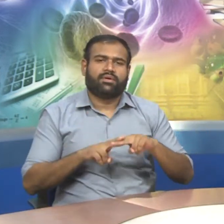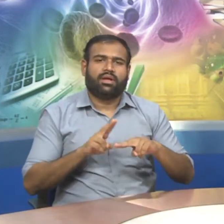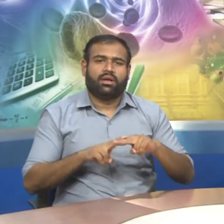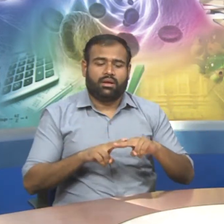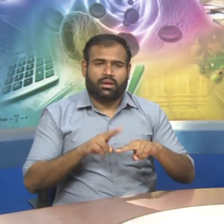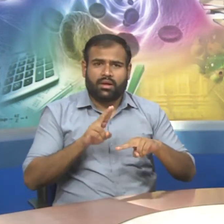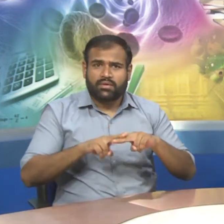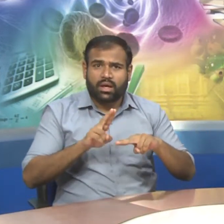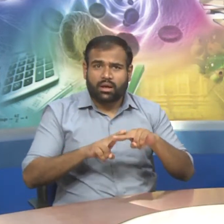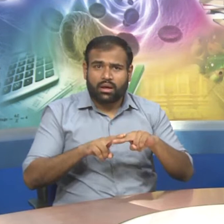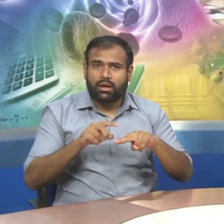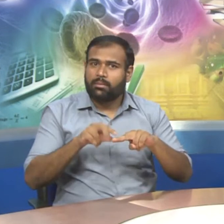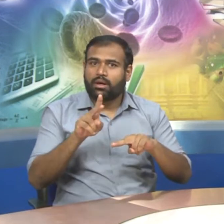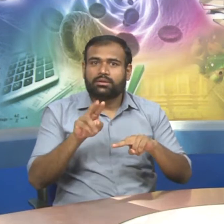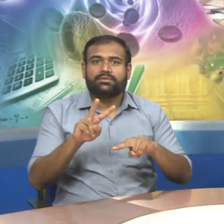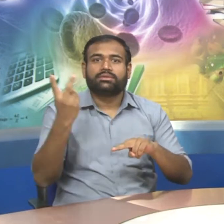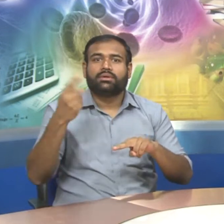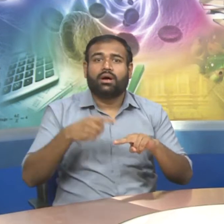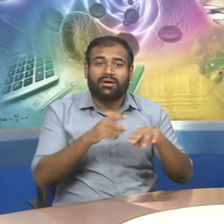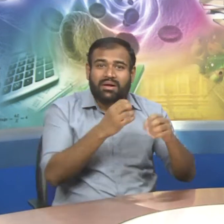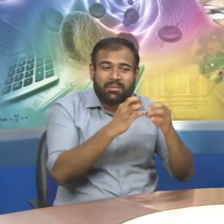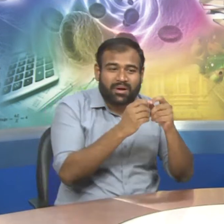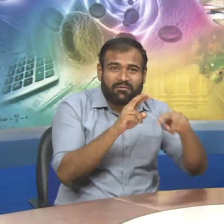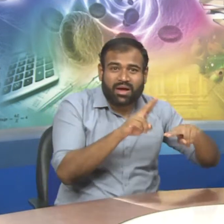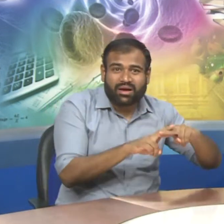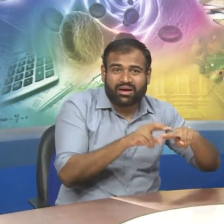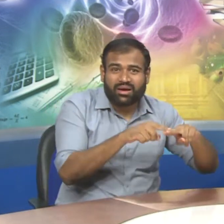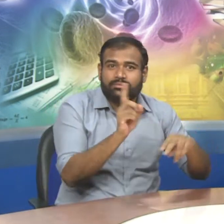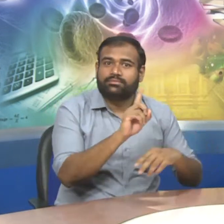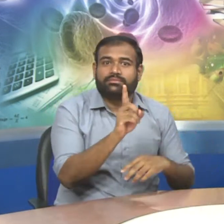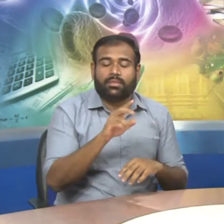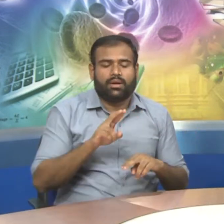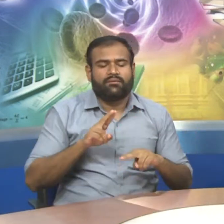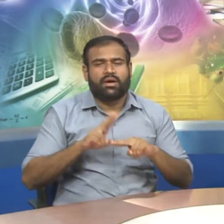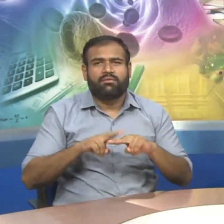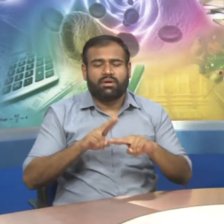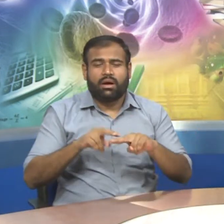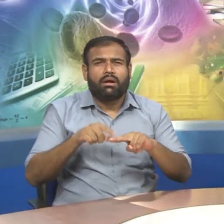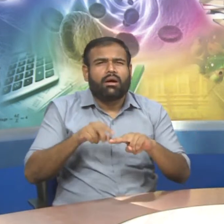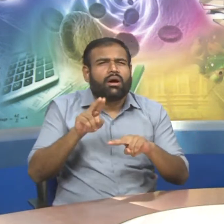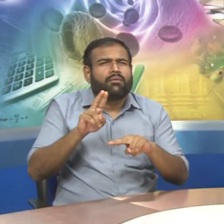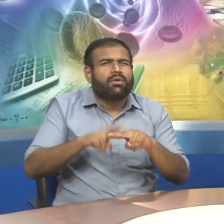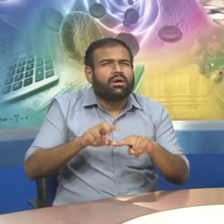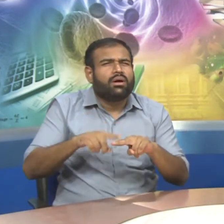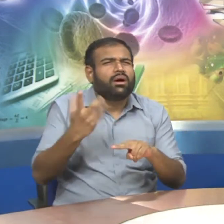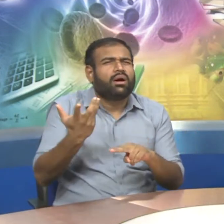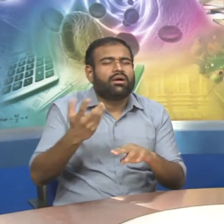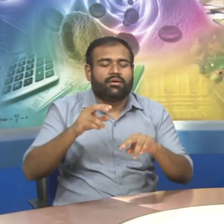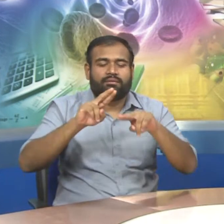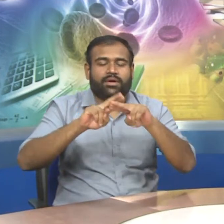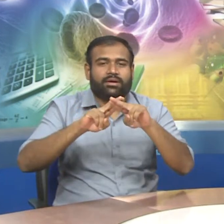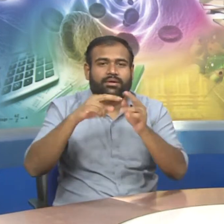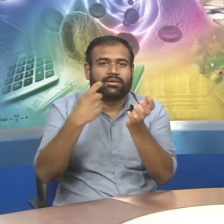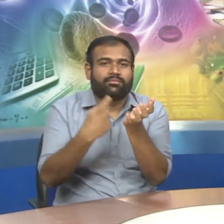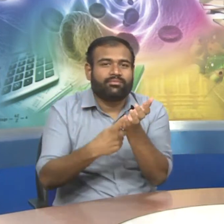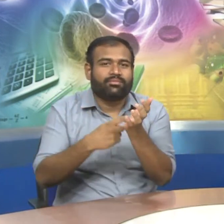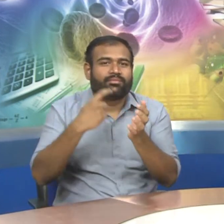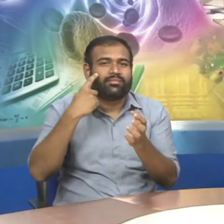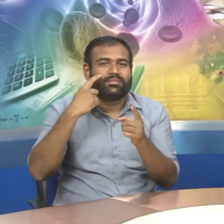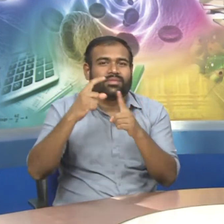if we are doing F twice, 2 times, then it will be Friday. So see, you yourself can